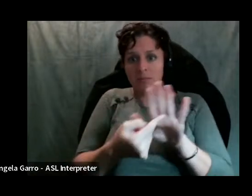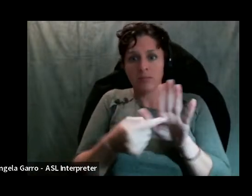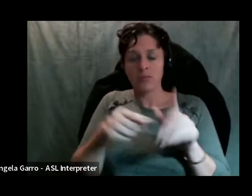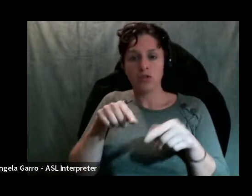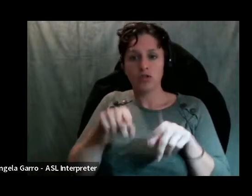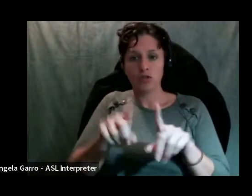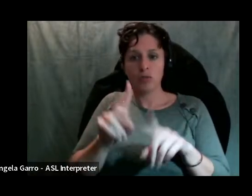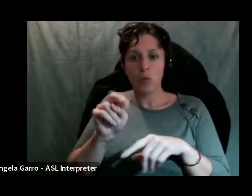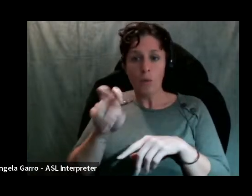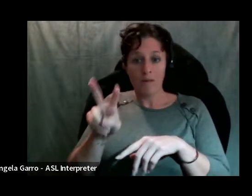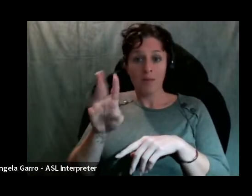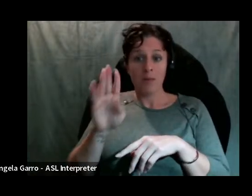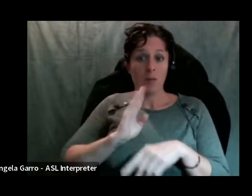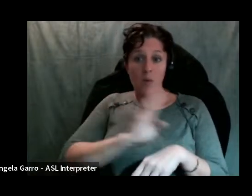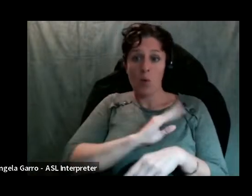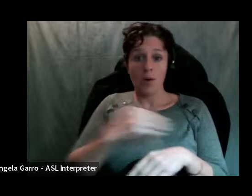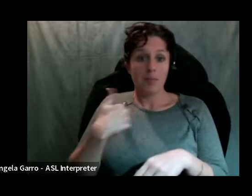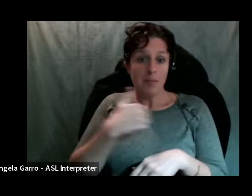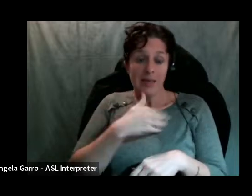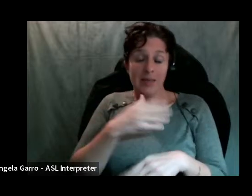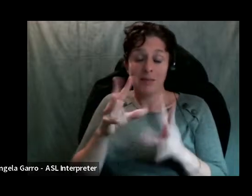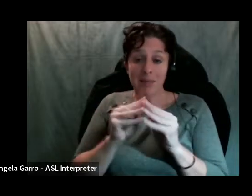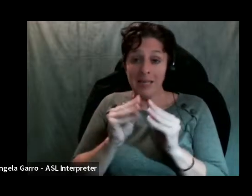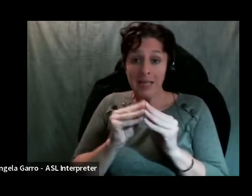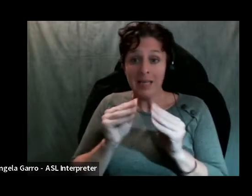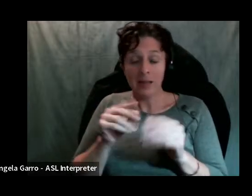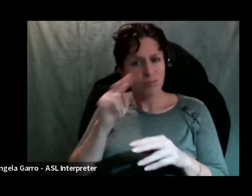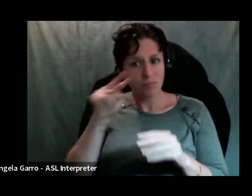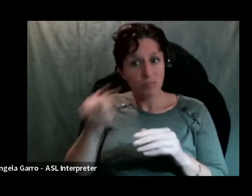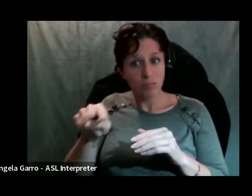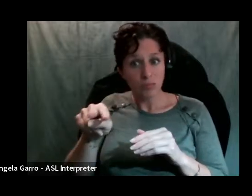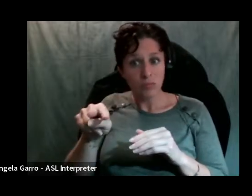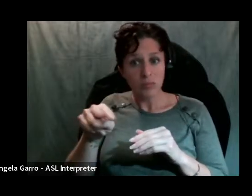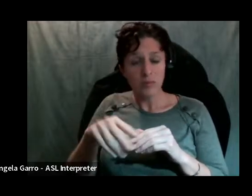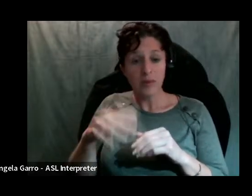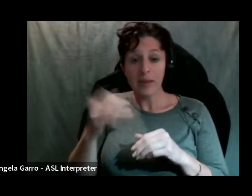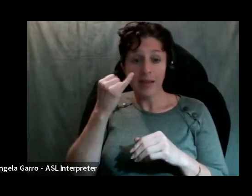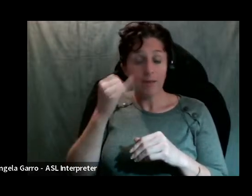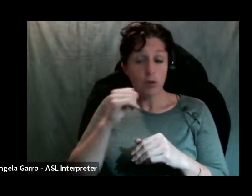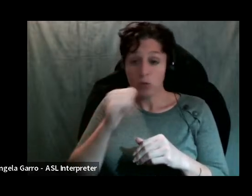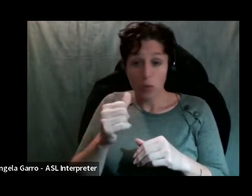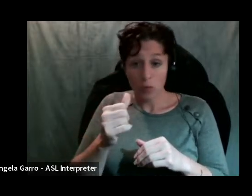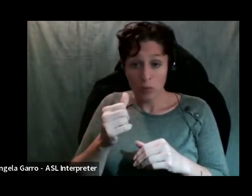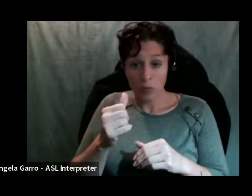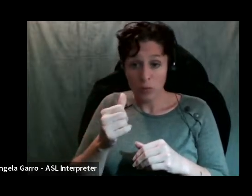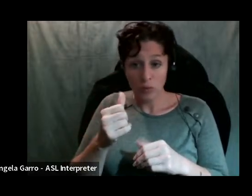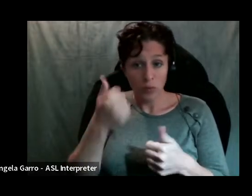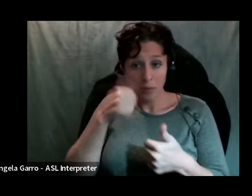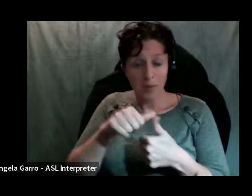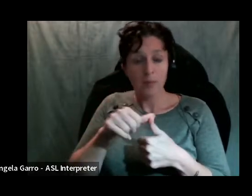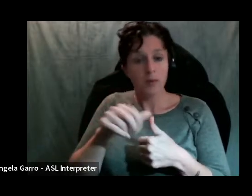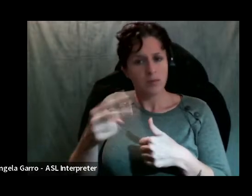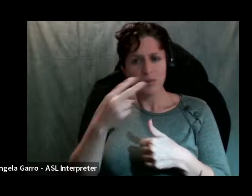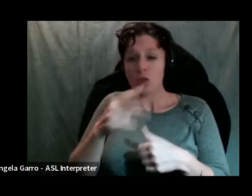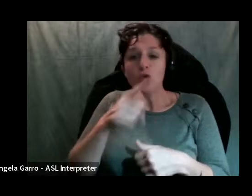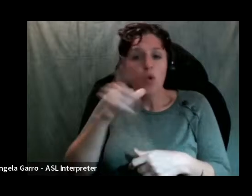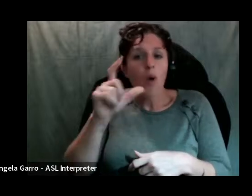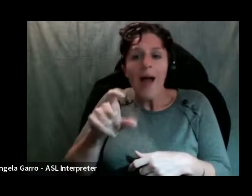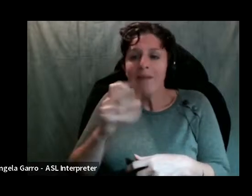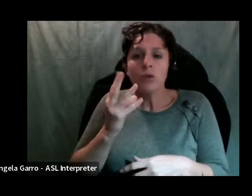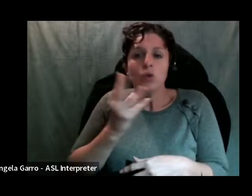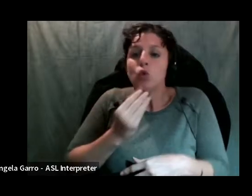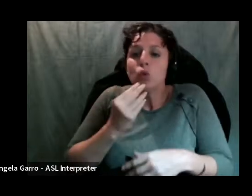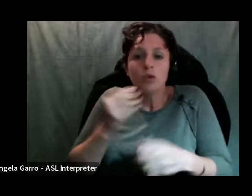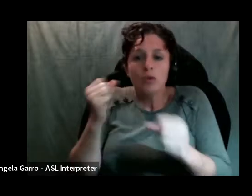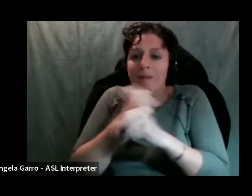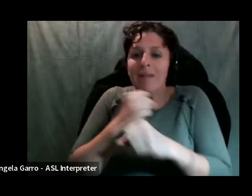You can watch it if you don't remember it, and I can email you. Just email me and I'll email it to you. You don't have to be Jewish to fight evil. You don't have to be